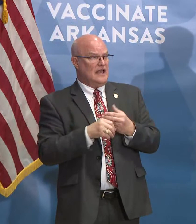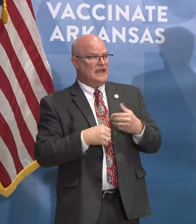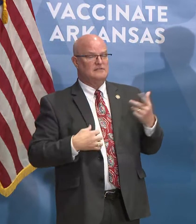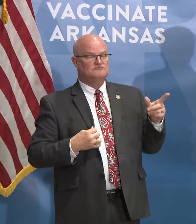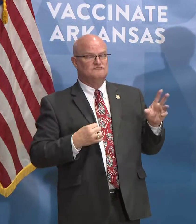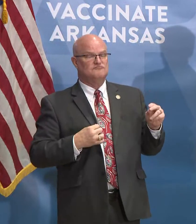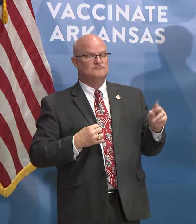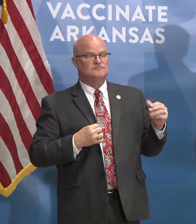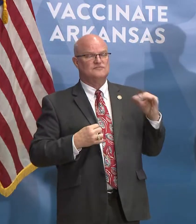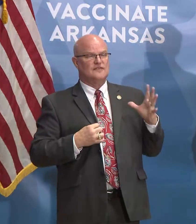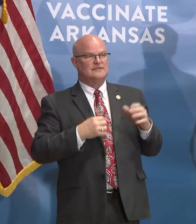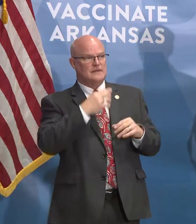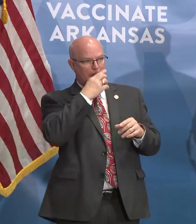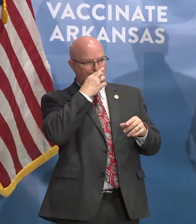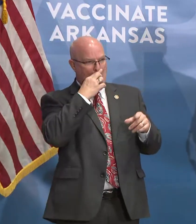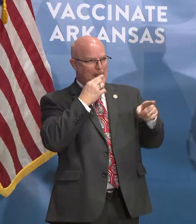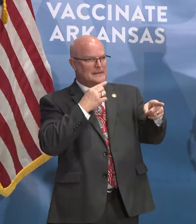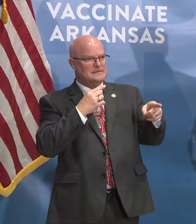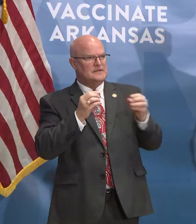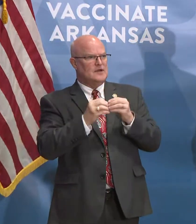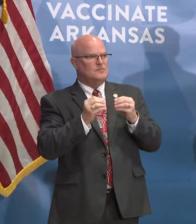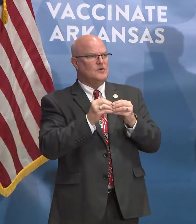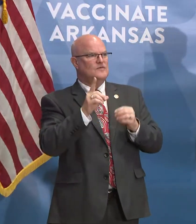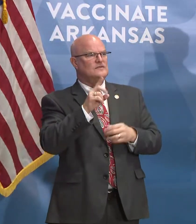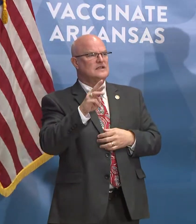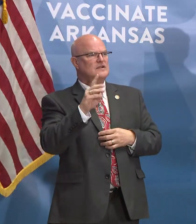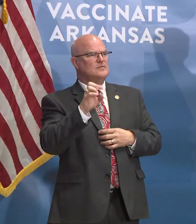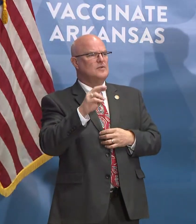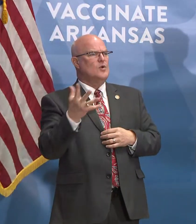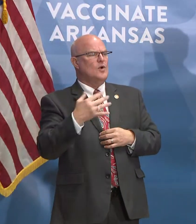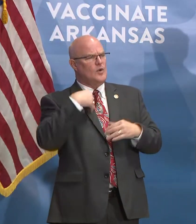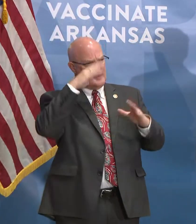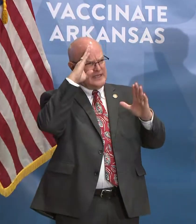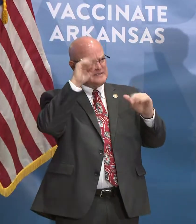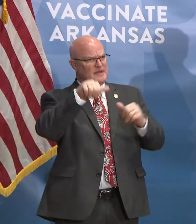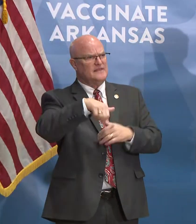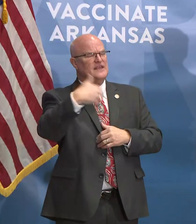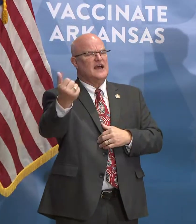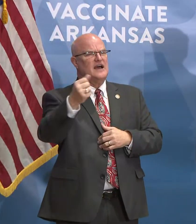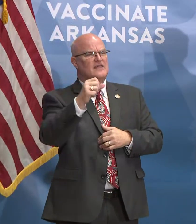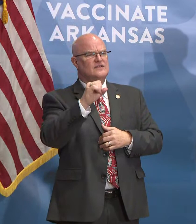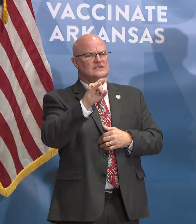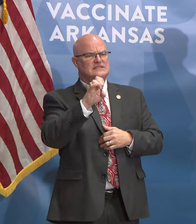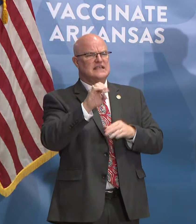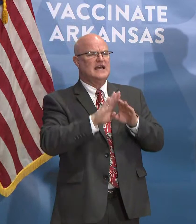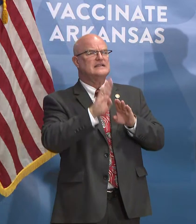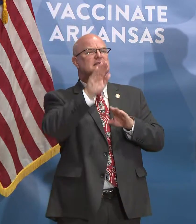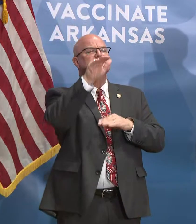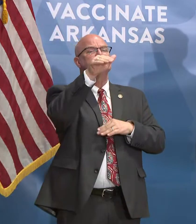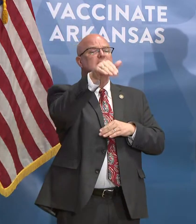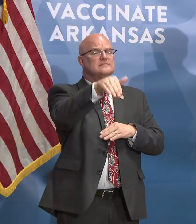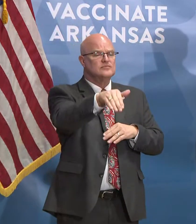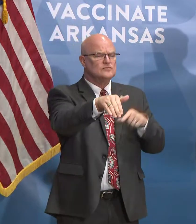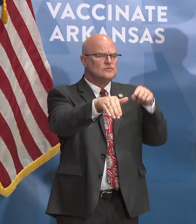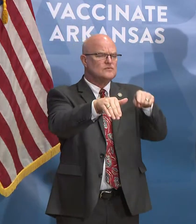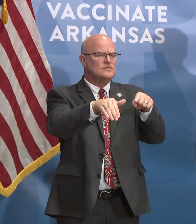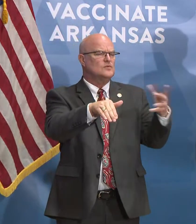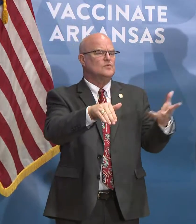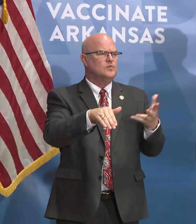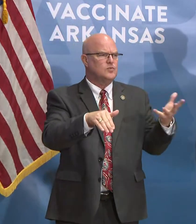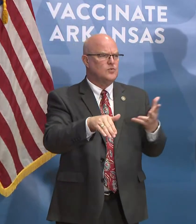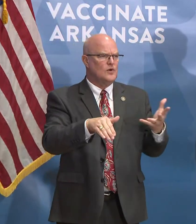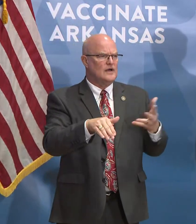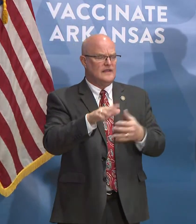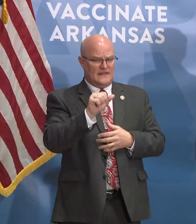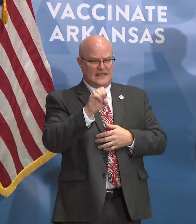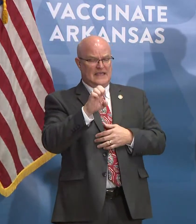that? Might be more for Dr. Romero, but what can we expect the other side of this peak to look like? I know we expected it maybe this week, but